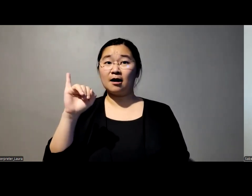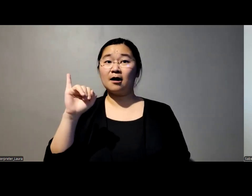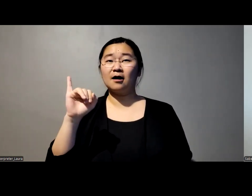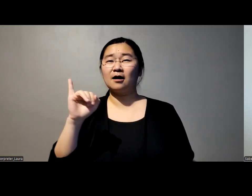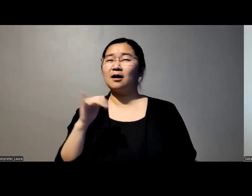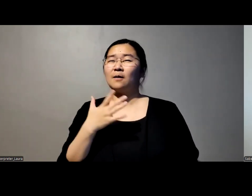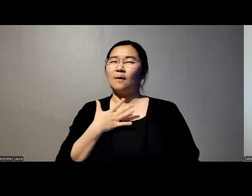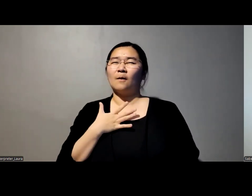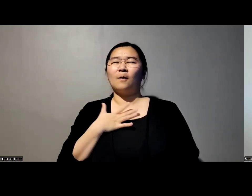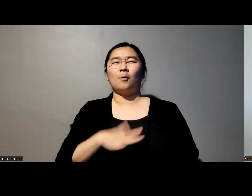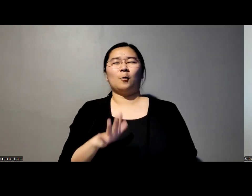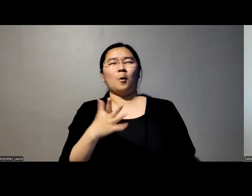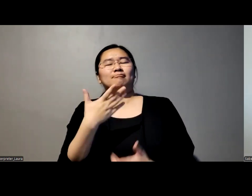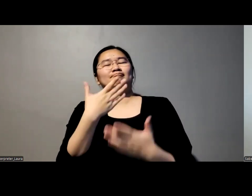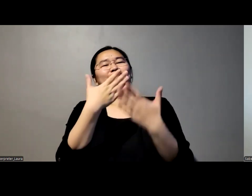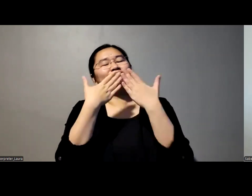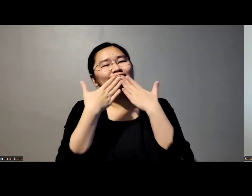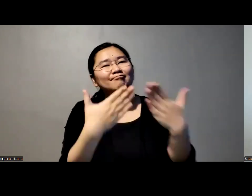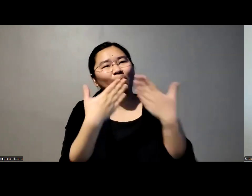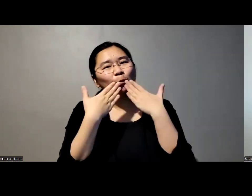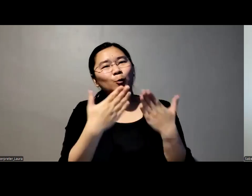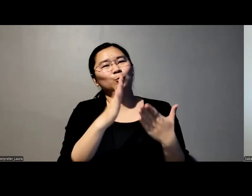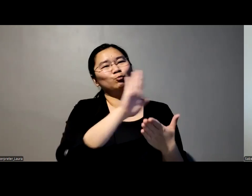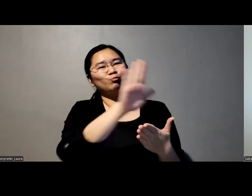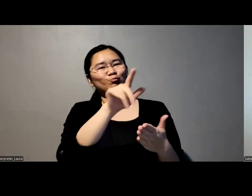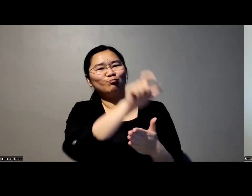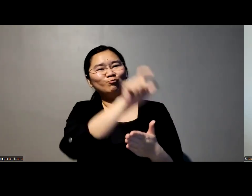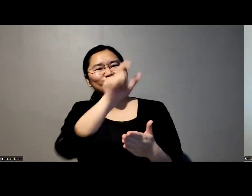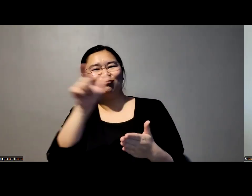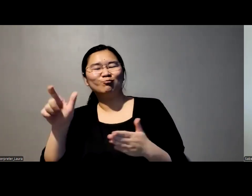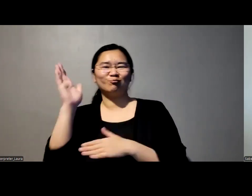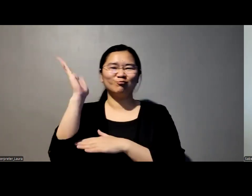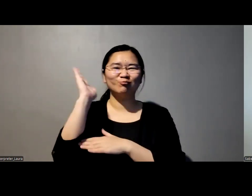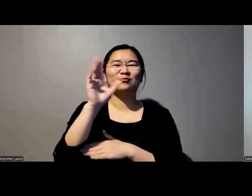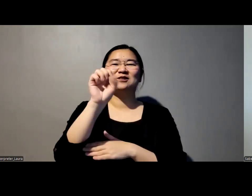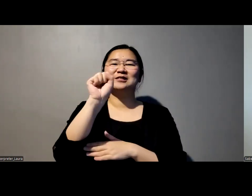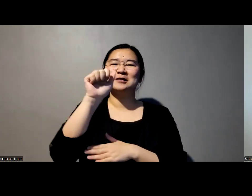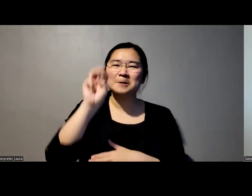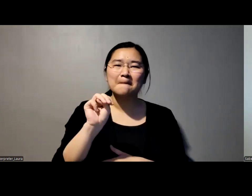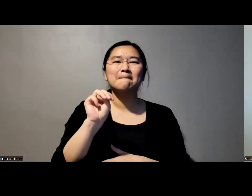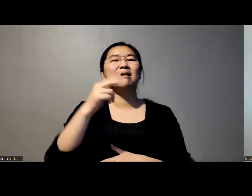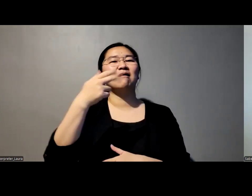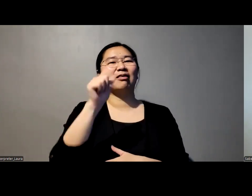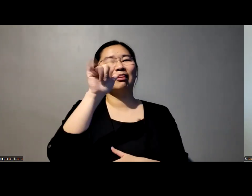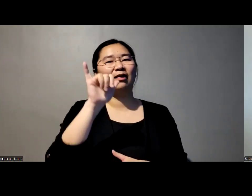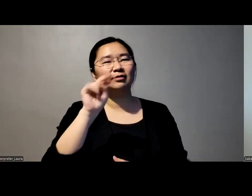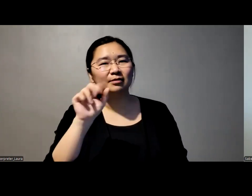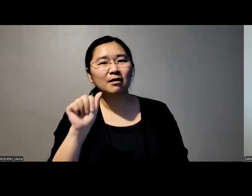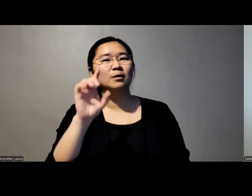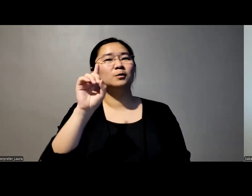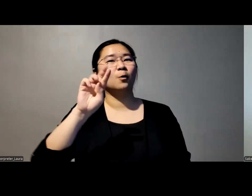Oyong, Sylvia, as well as Mohammed. I think the discussions were amazing, so rich,